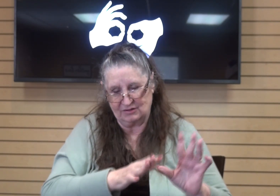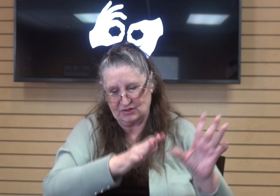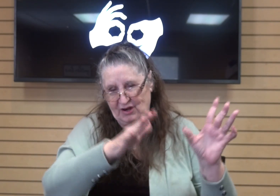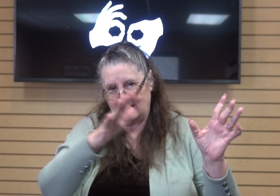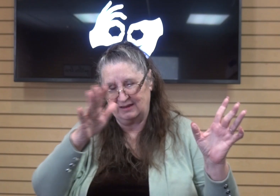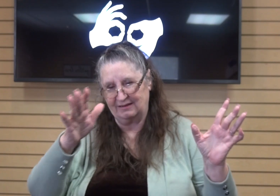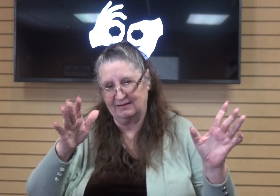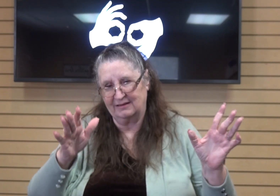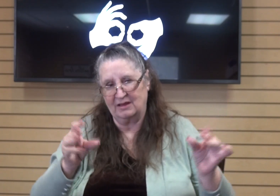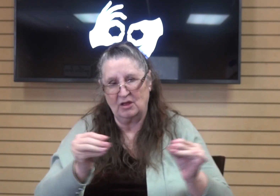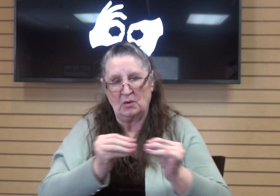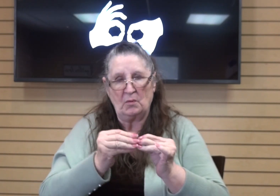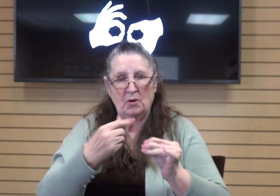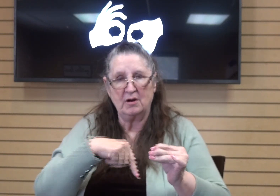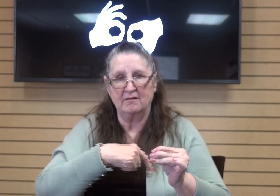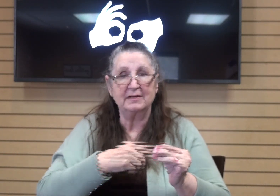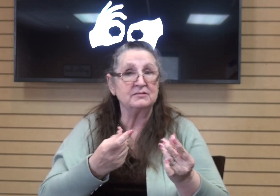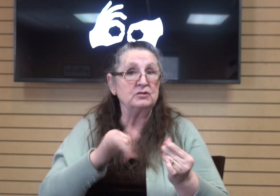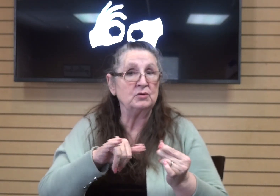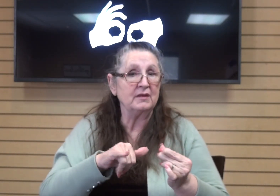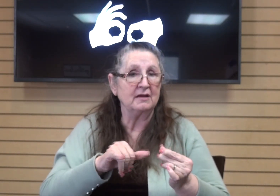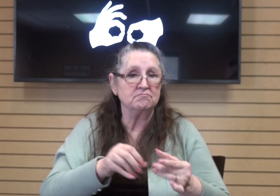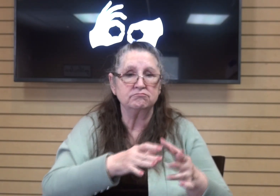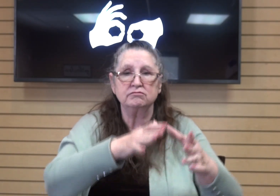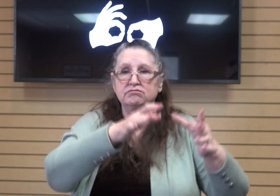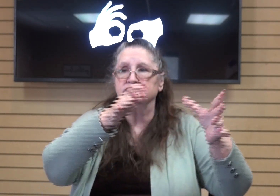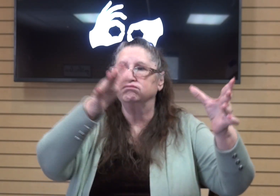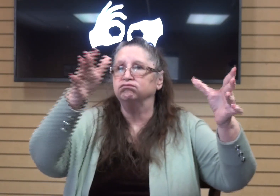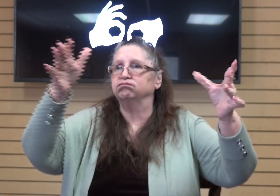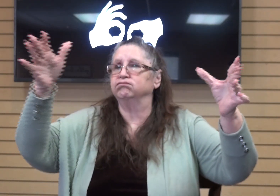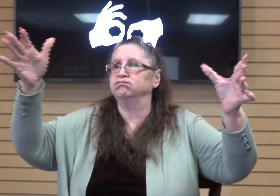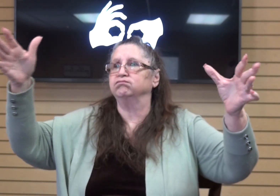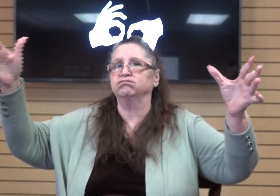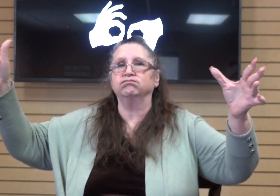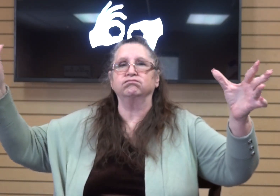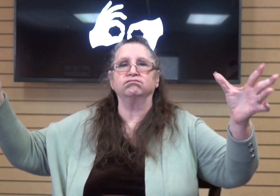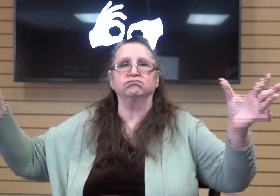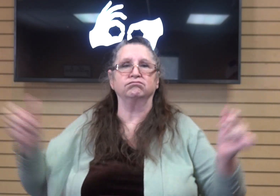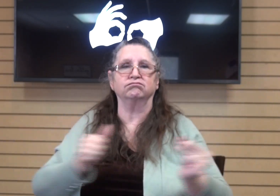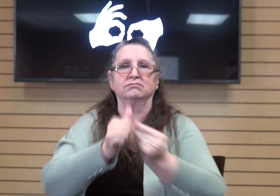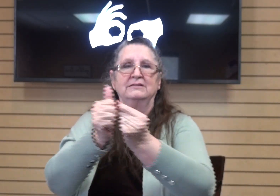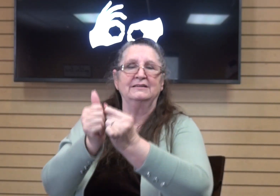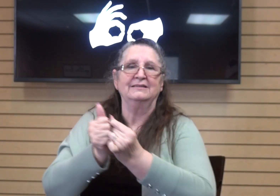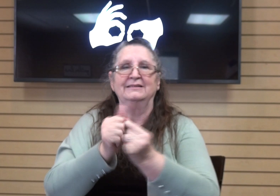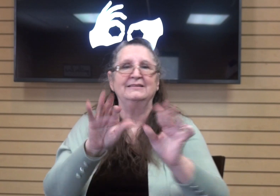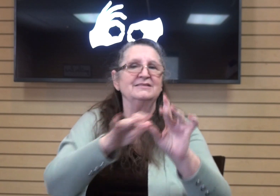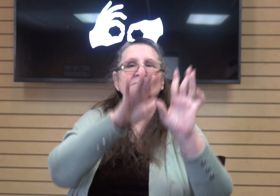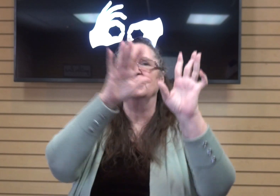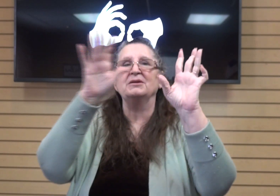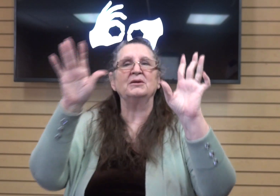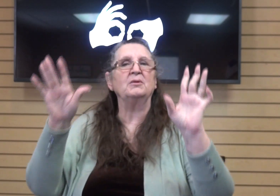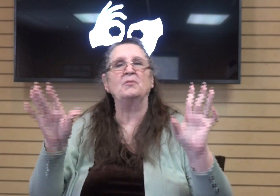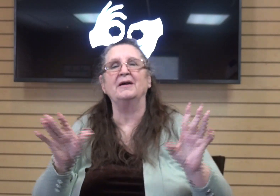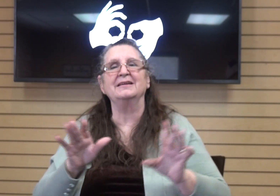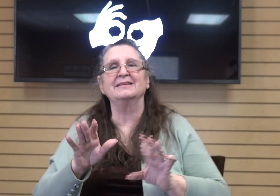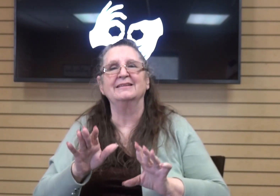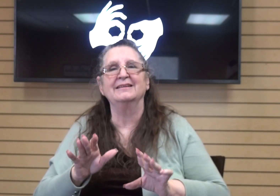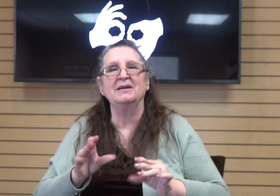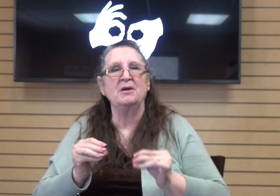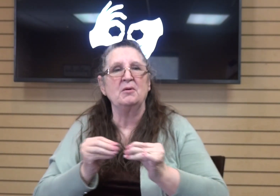The more of us that do that, the more lights there are together, shining bright, the brighter the area